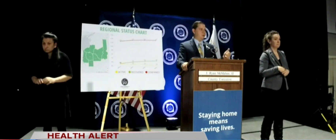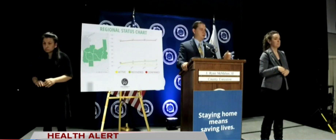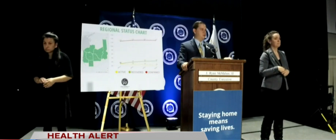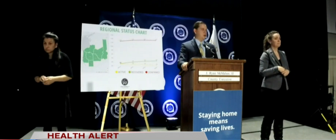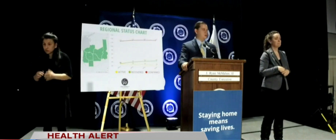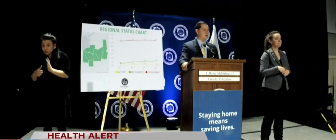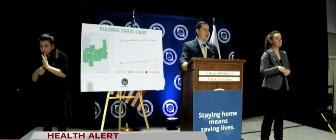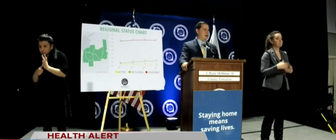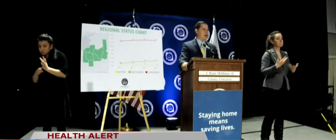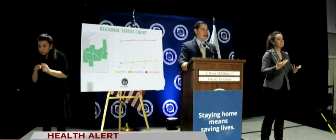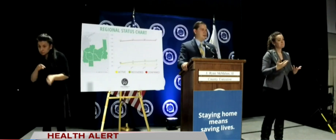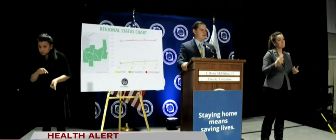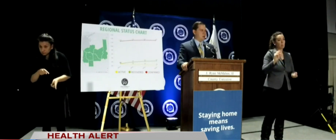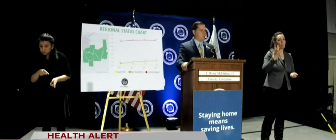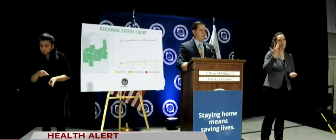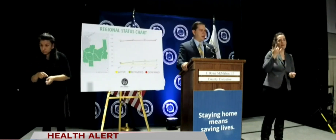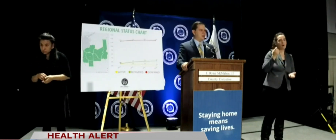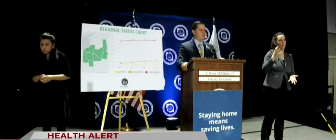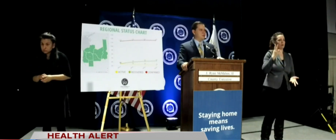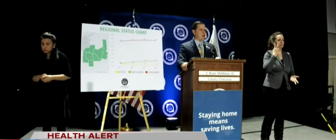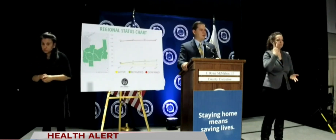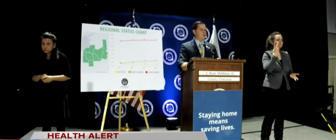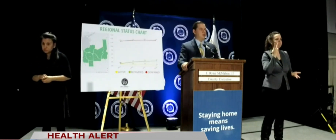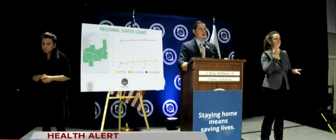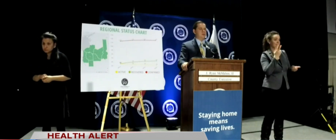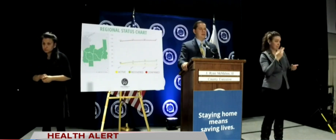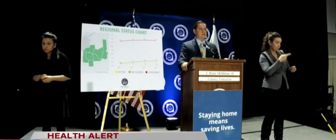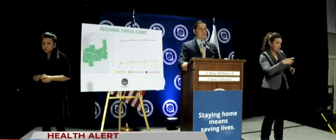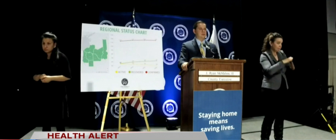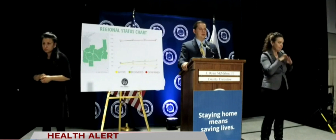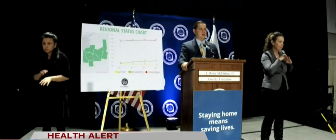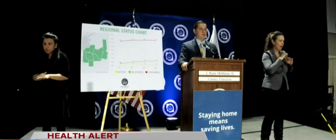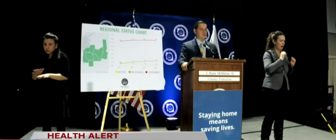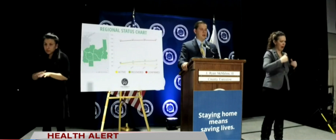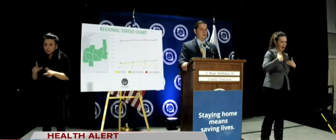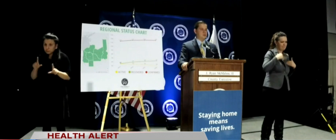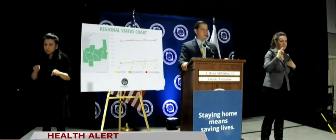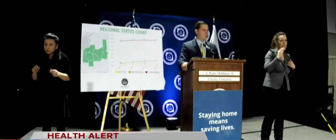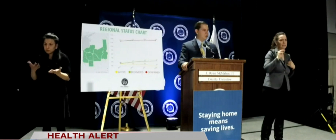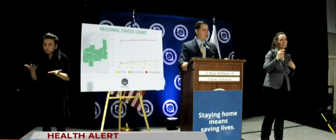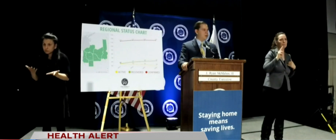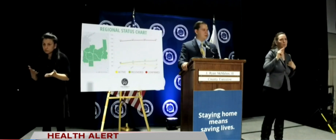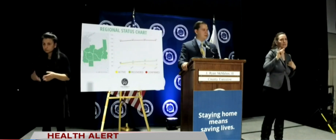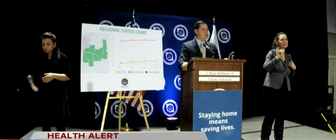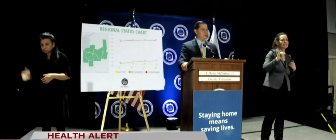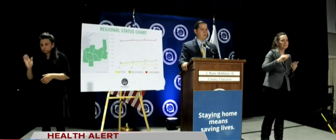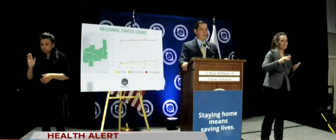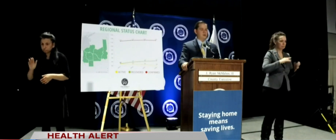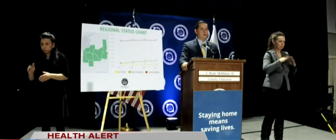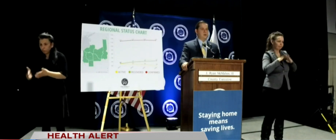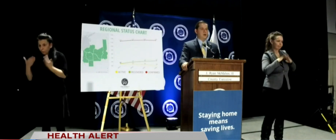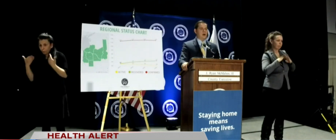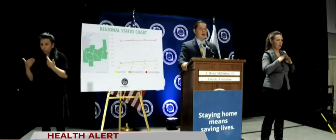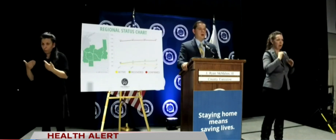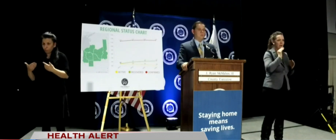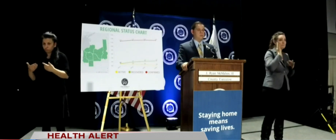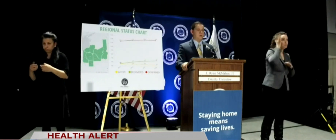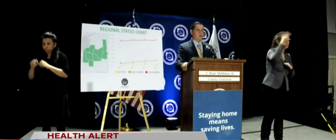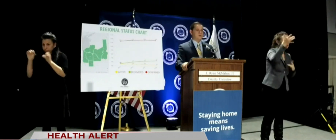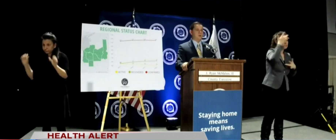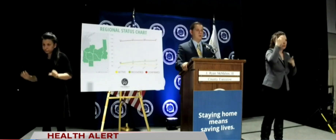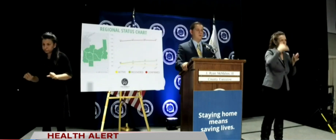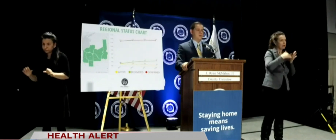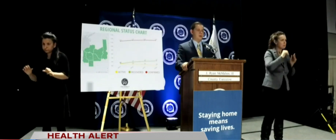related to a restart, I think is problematic because you have testing constraints to a degree. You can't test everyone.